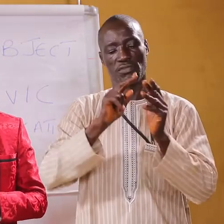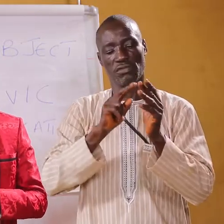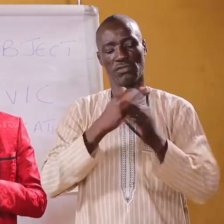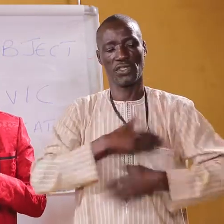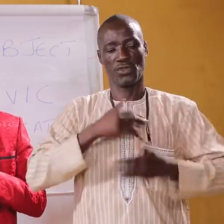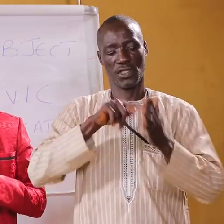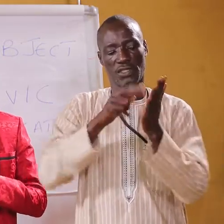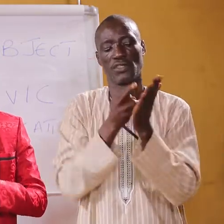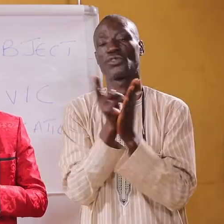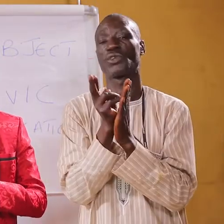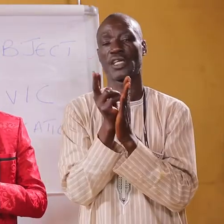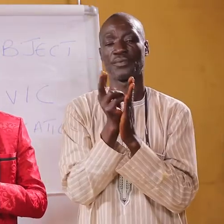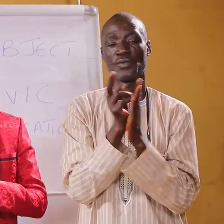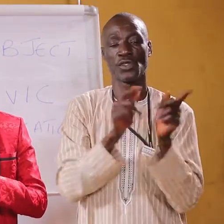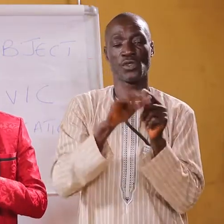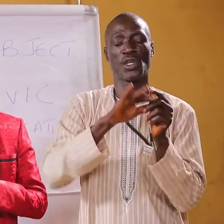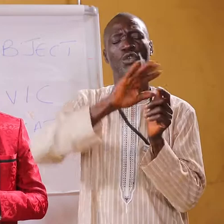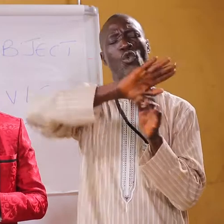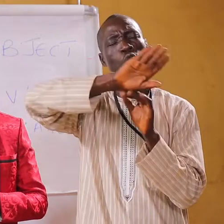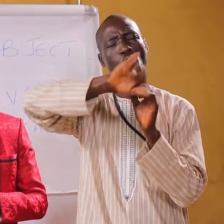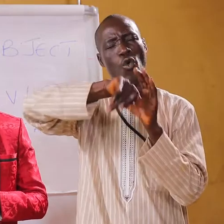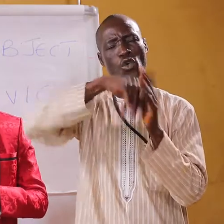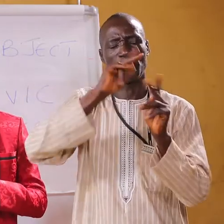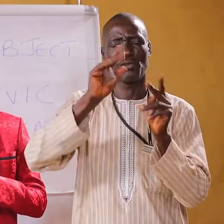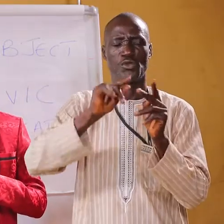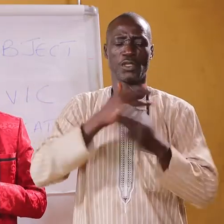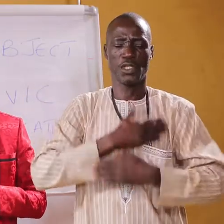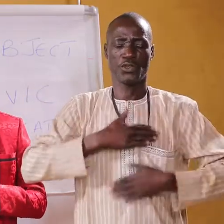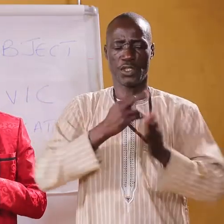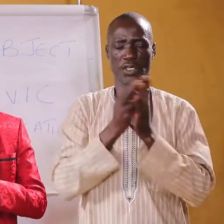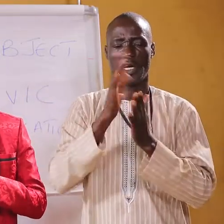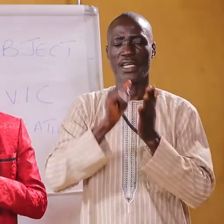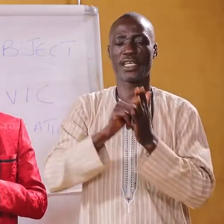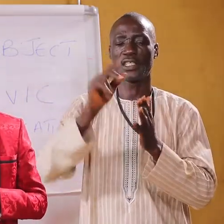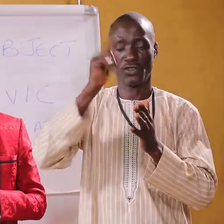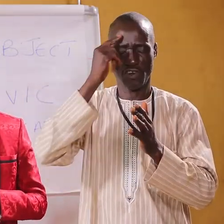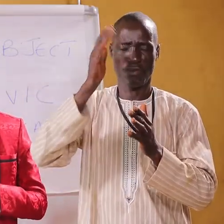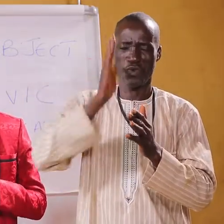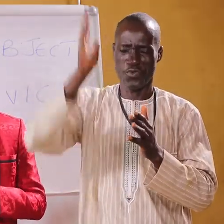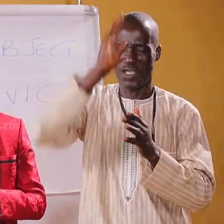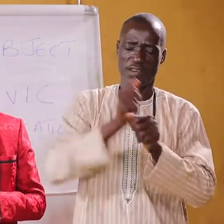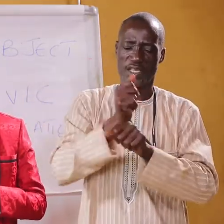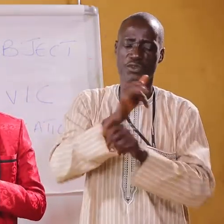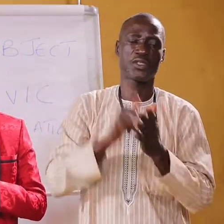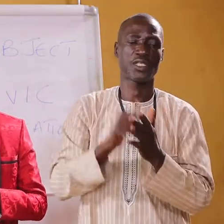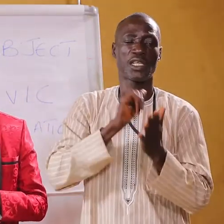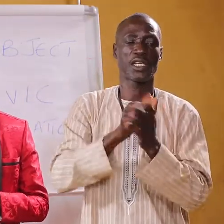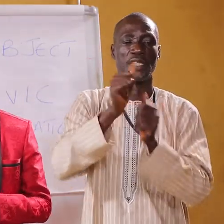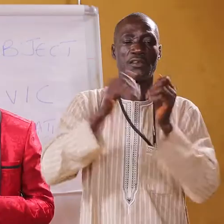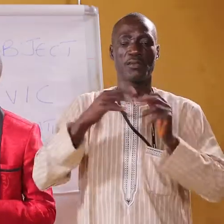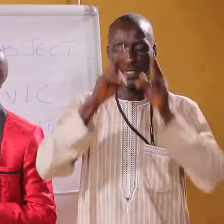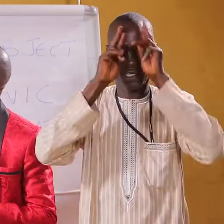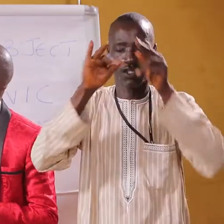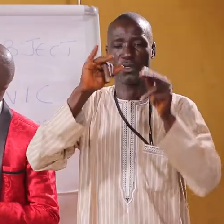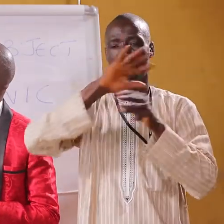ensure that these rights are not abused. They make sure that government respects the rights of